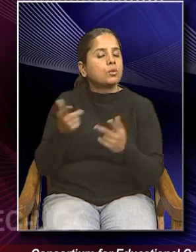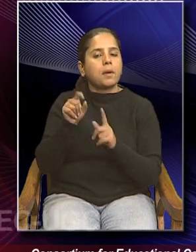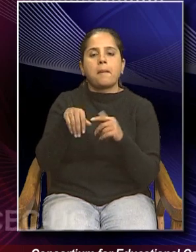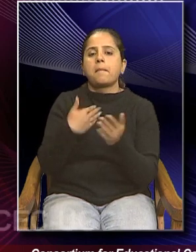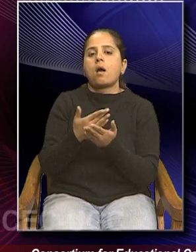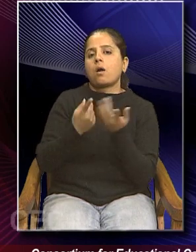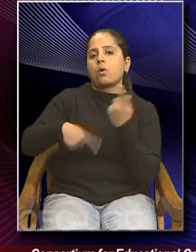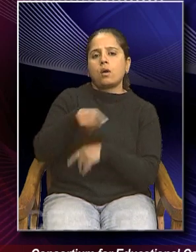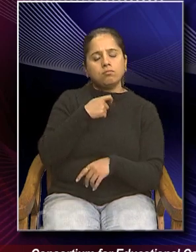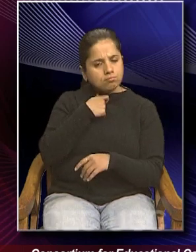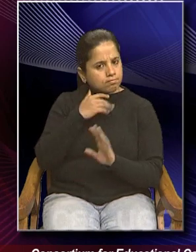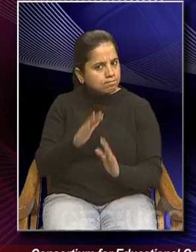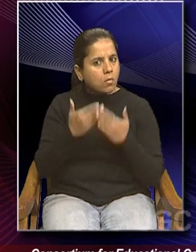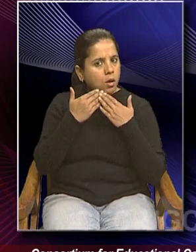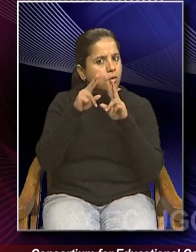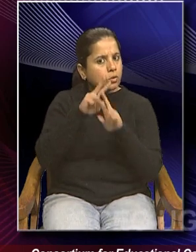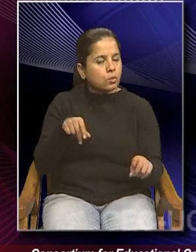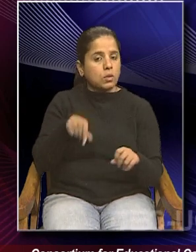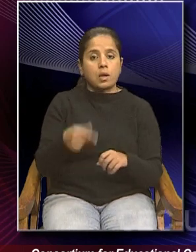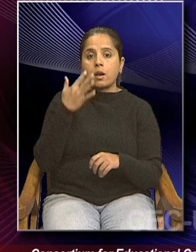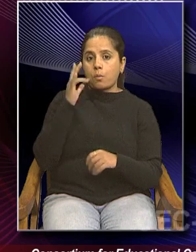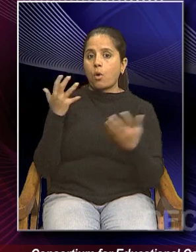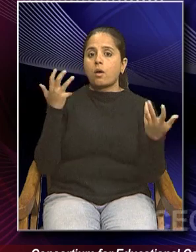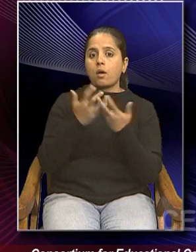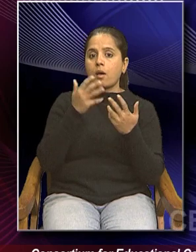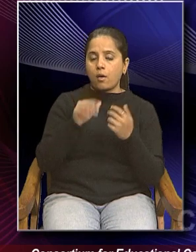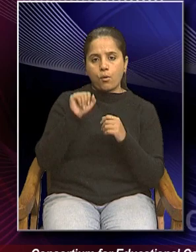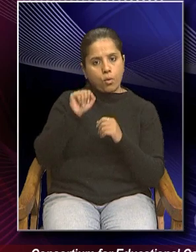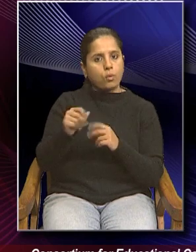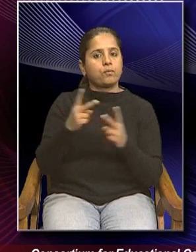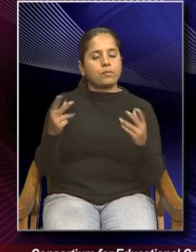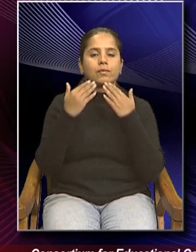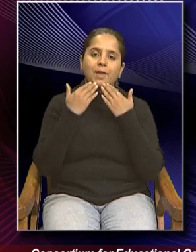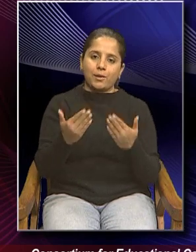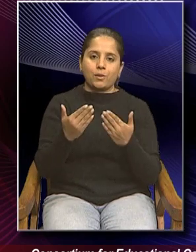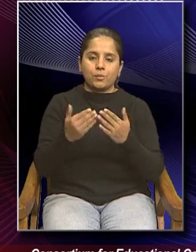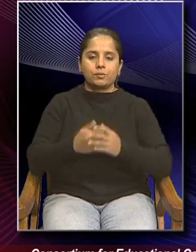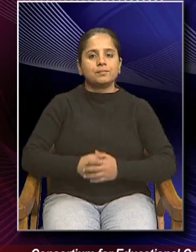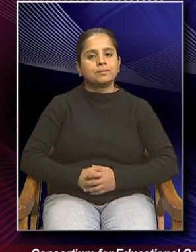guarantee that the studies are in accordance with the law. Thank you.